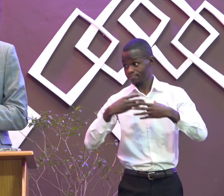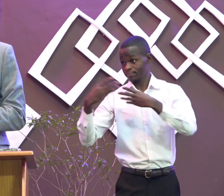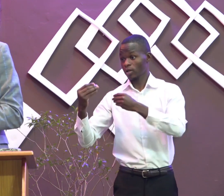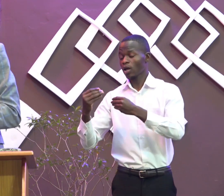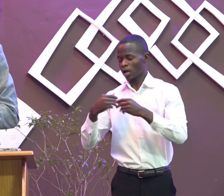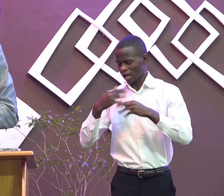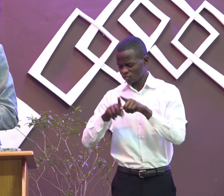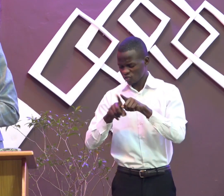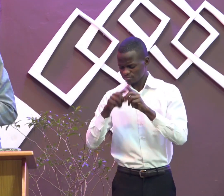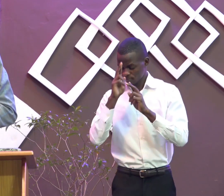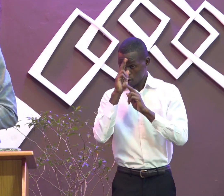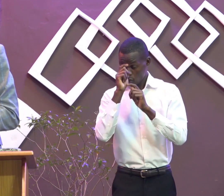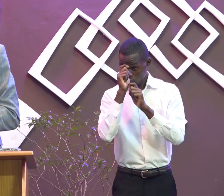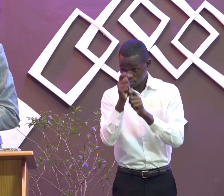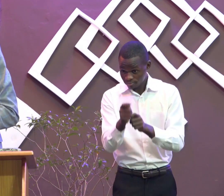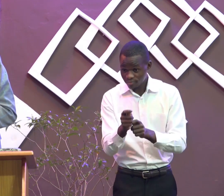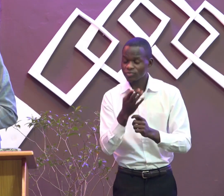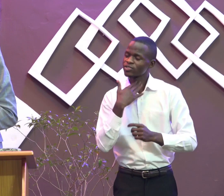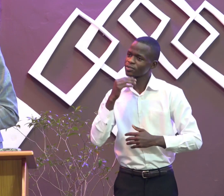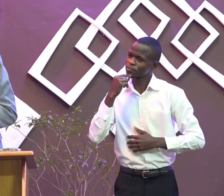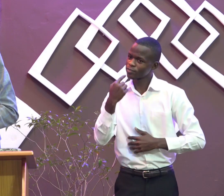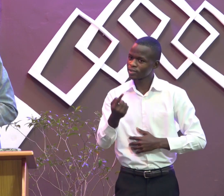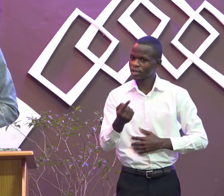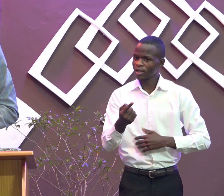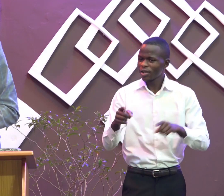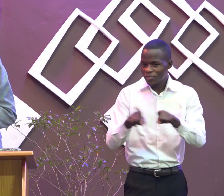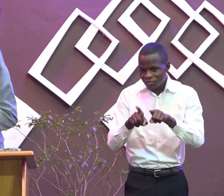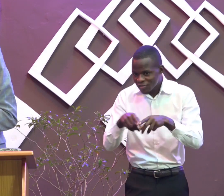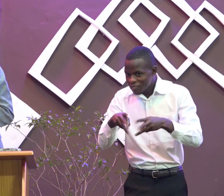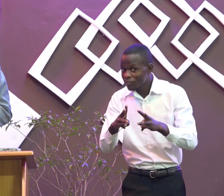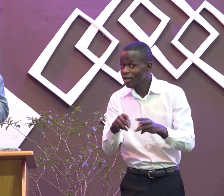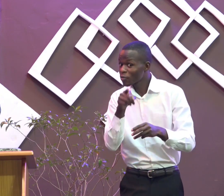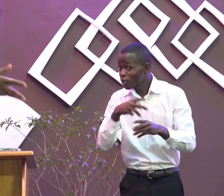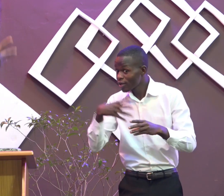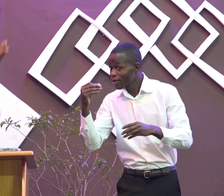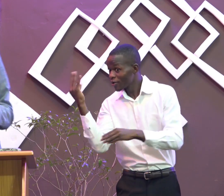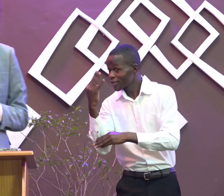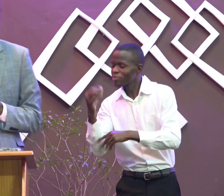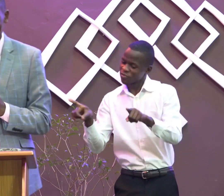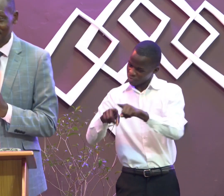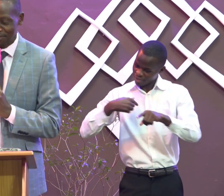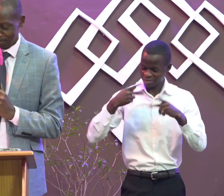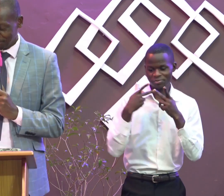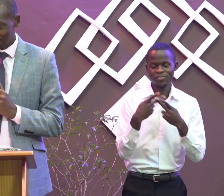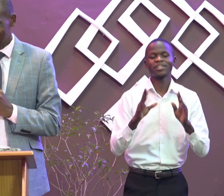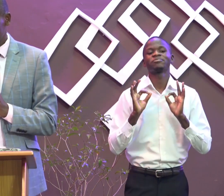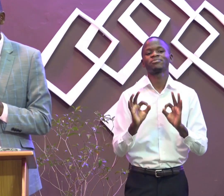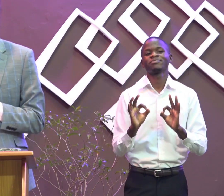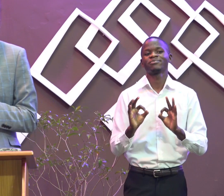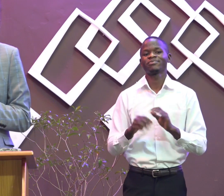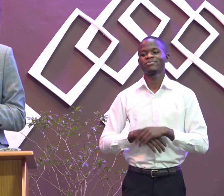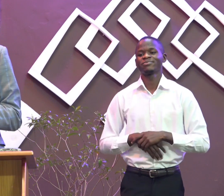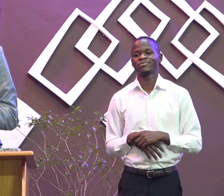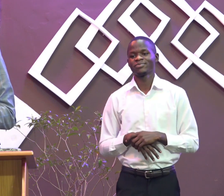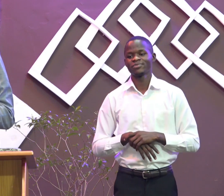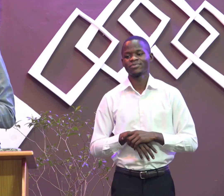humility, ngagwe, I wanted to. Ngagwe bofuluma nange. Kintu kitandise. And I was like telling him, just as you also move out,